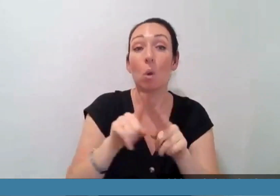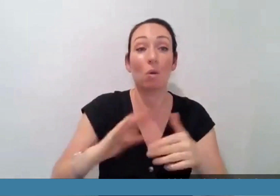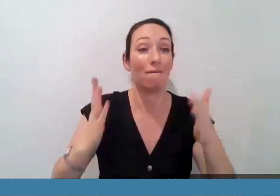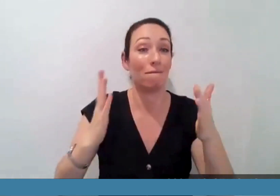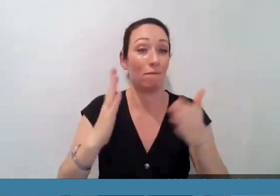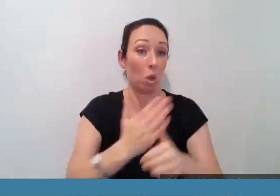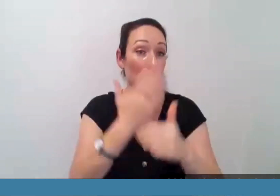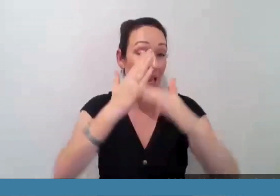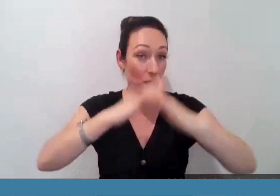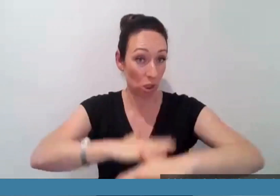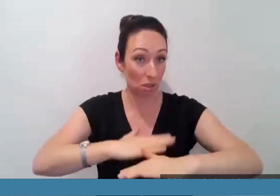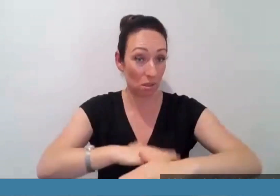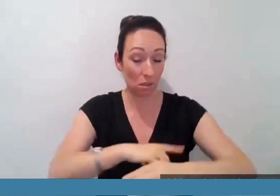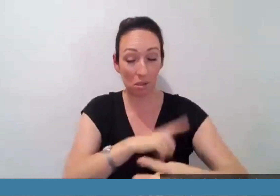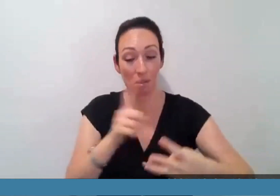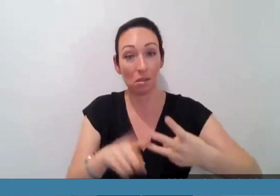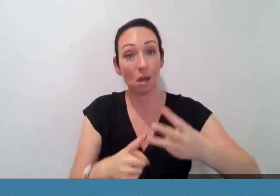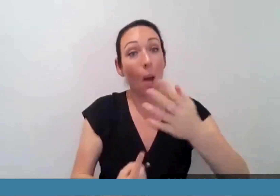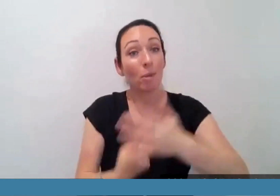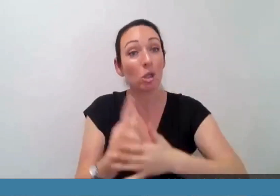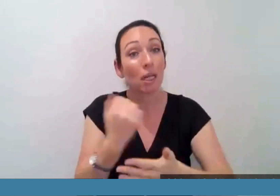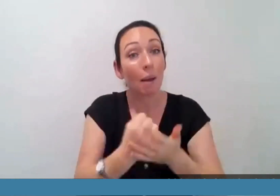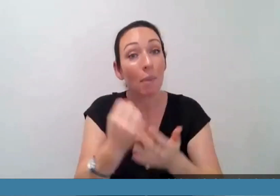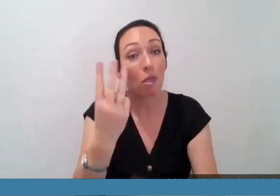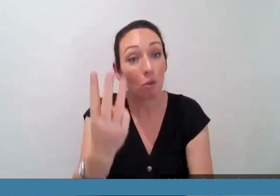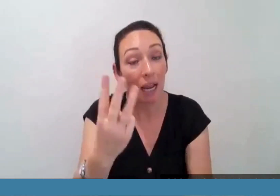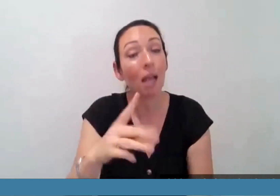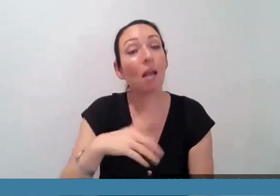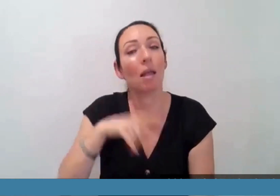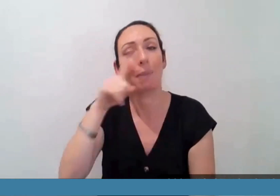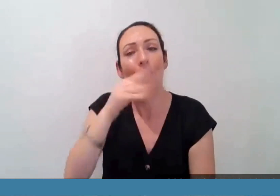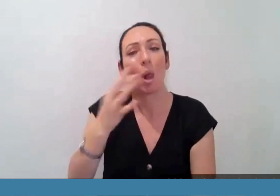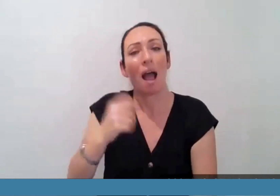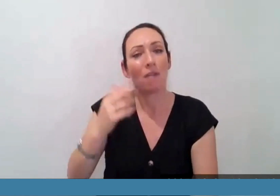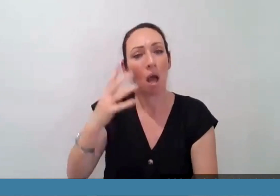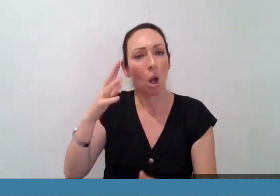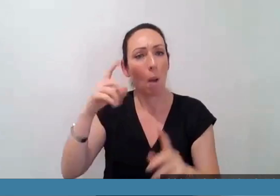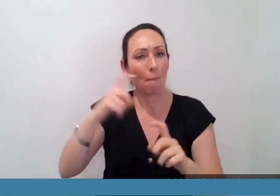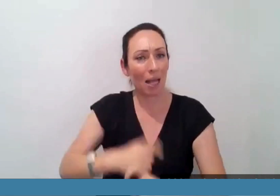will focus on young people with complex support or communication needs.